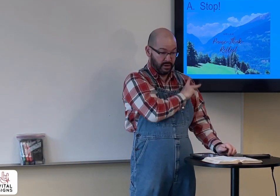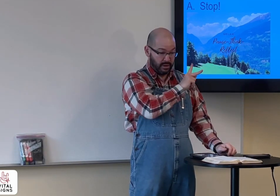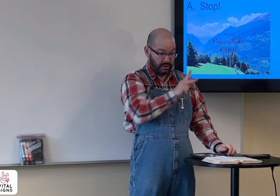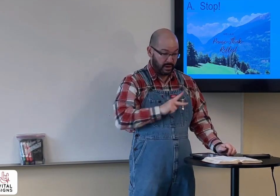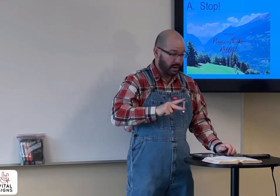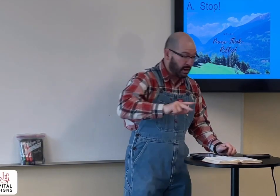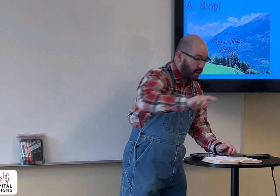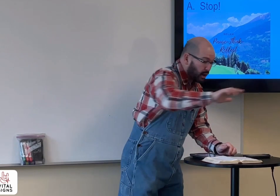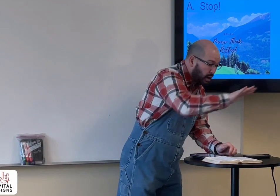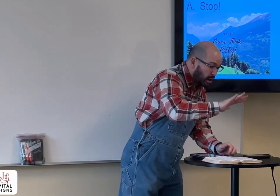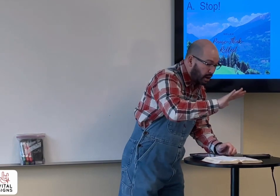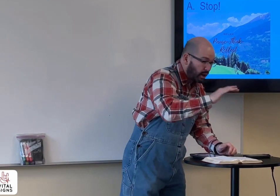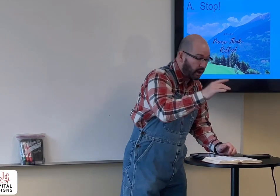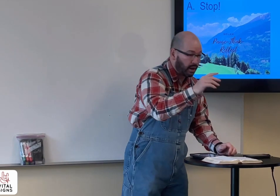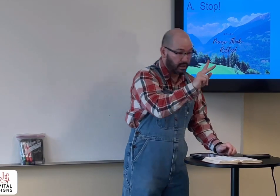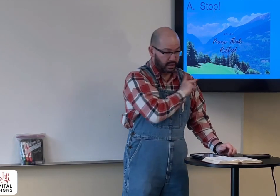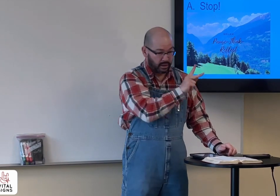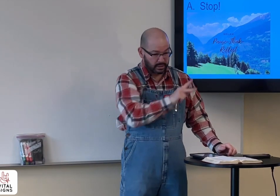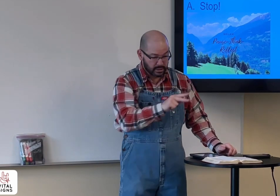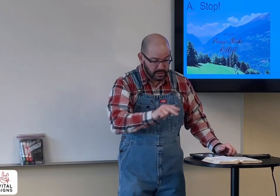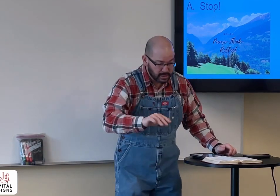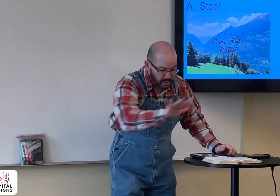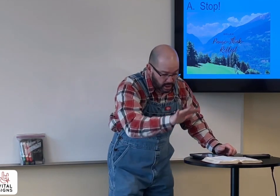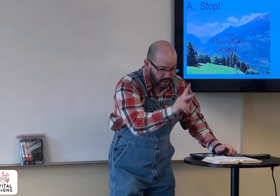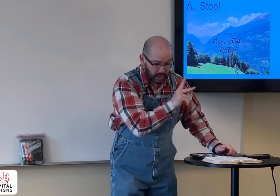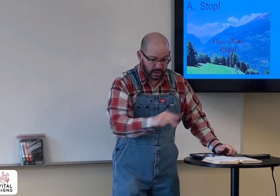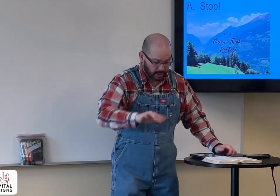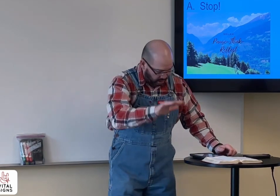They kingdoms